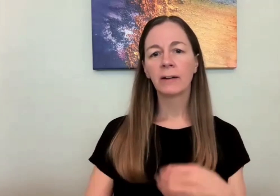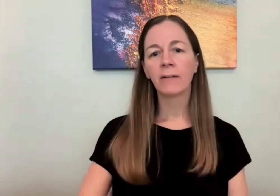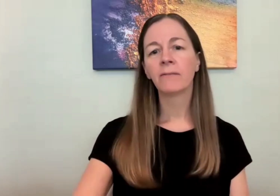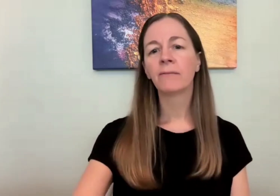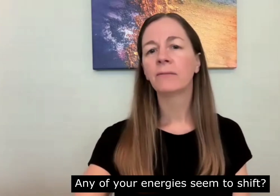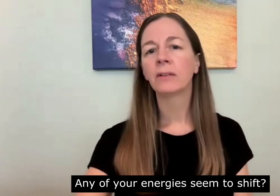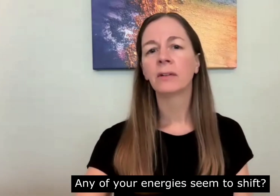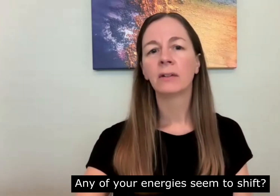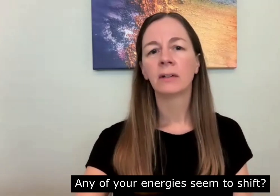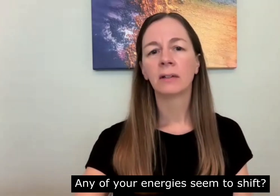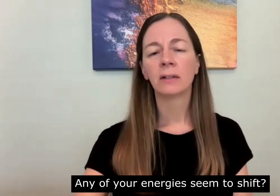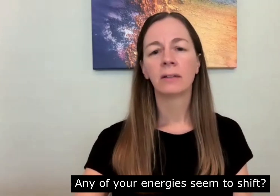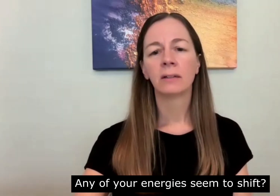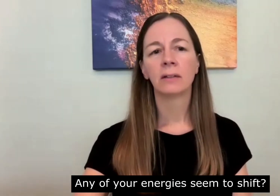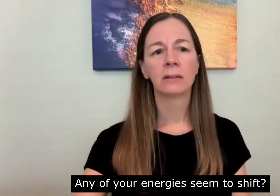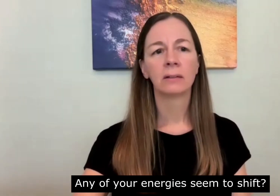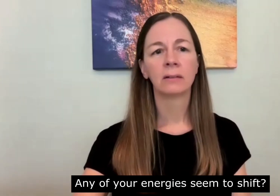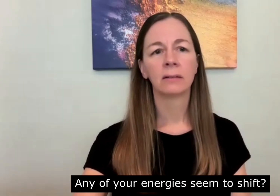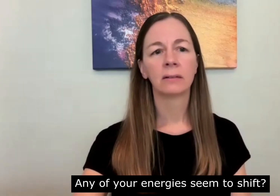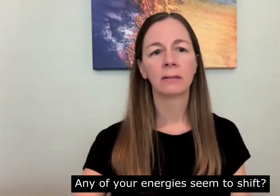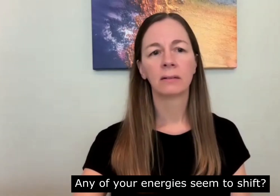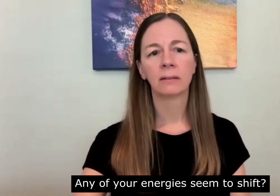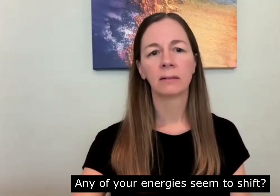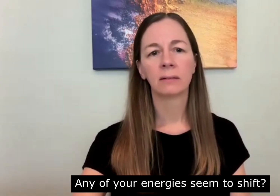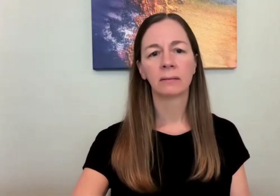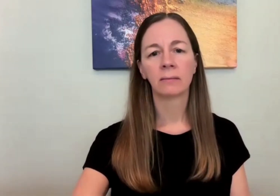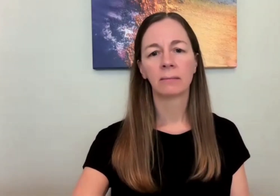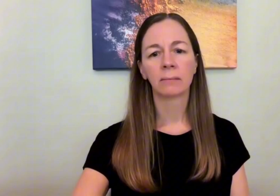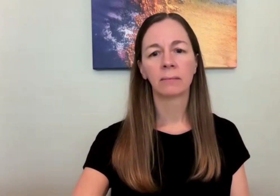Any of your energies seem to shift?